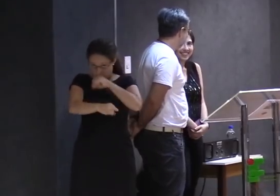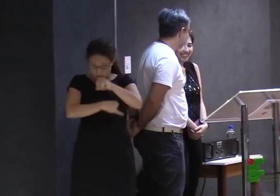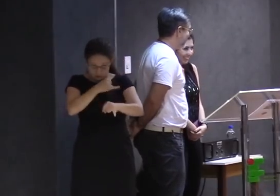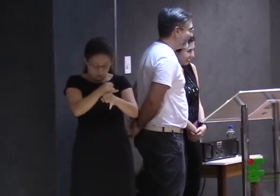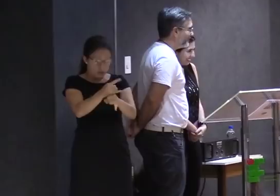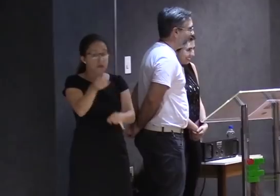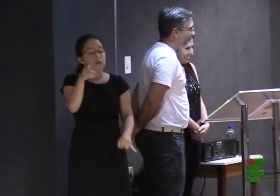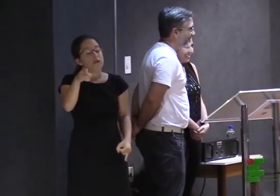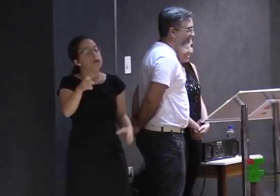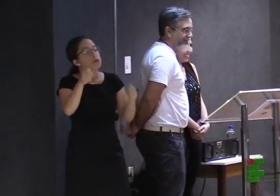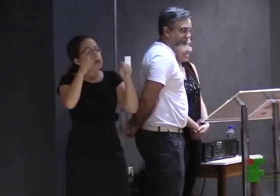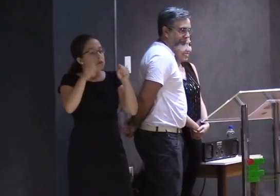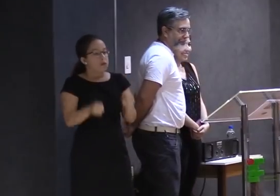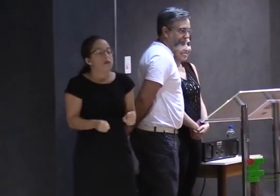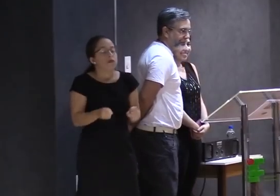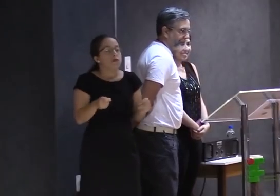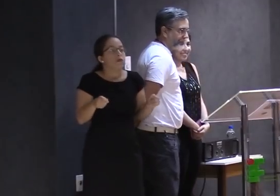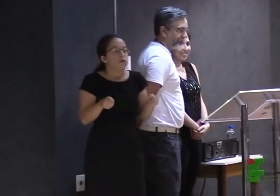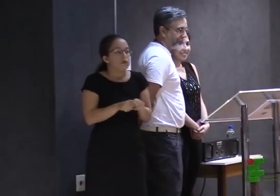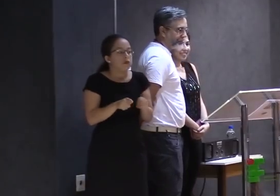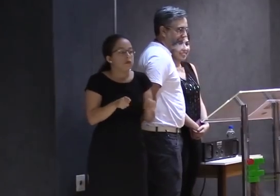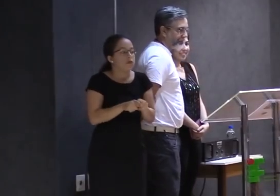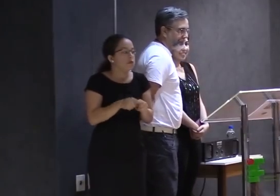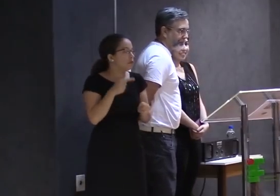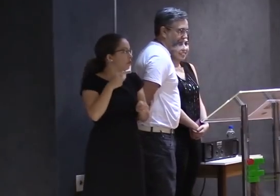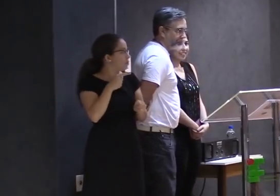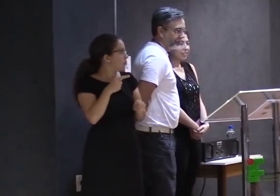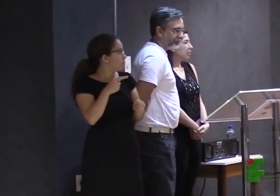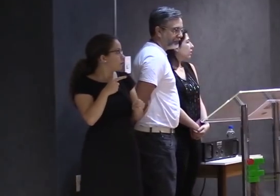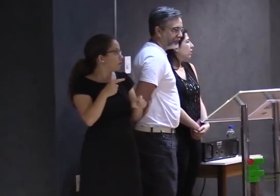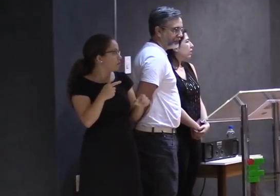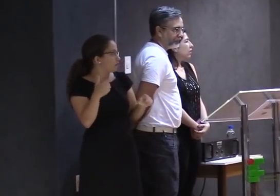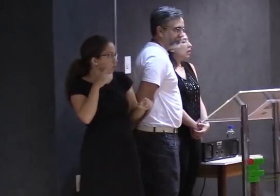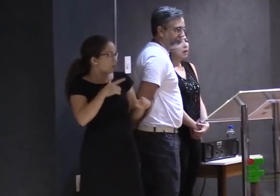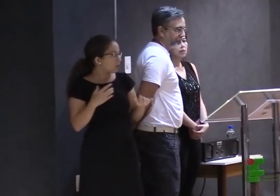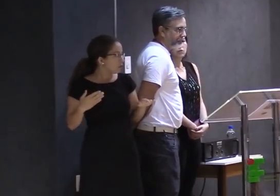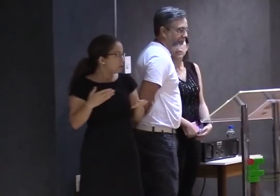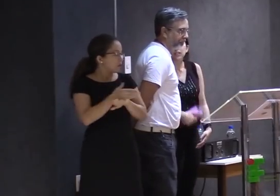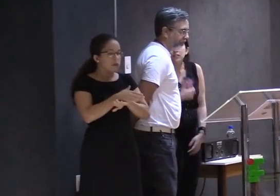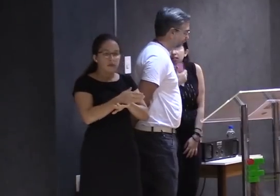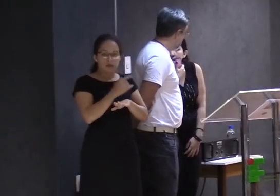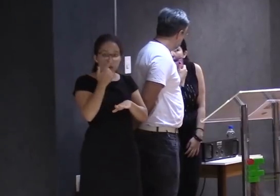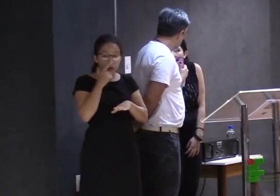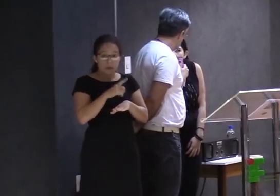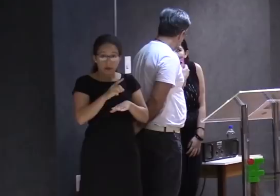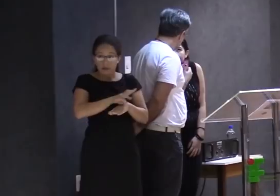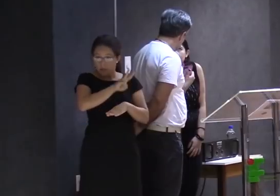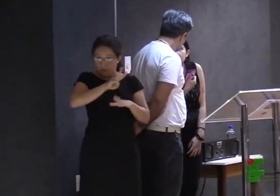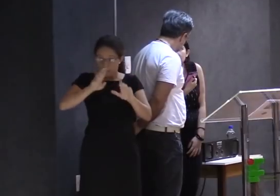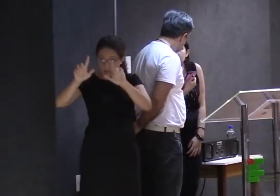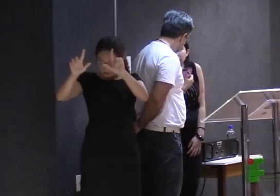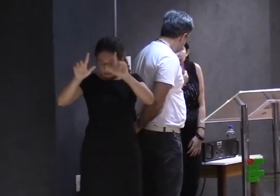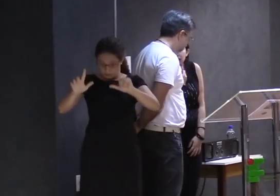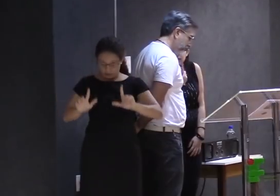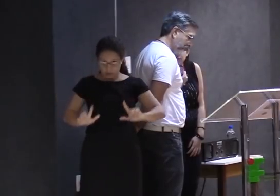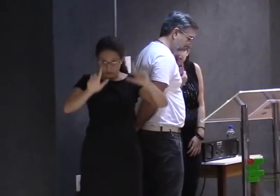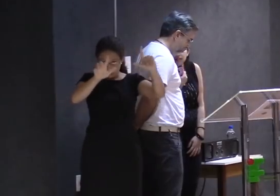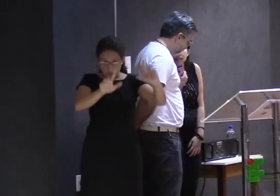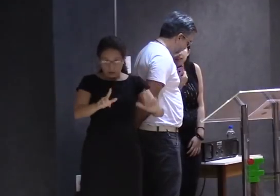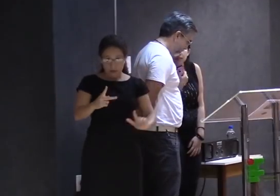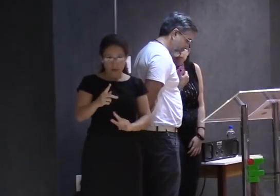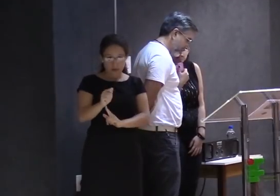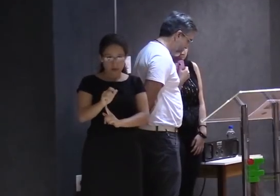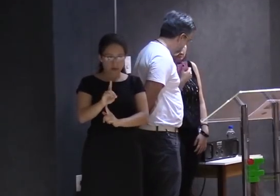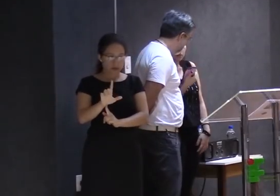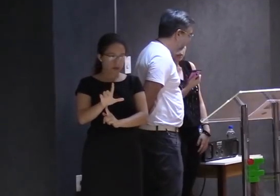you can summarize your discussion in the Padlet. Uma vez que vocês estiverem nessa fase, ela vai dar para a